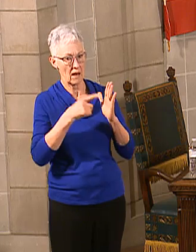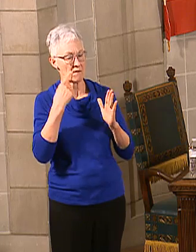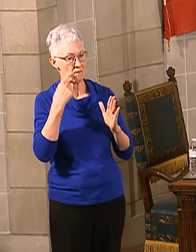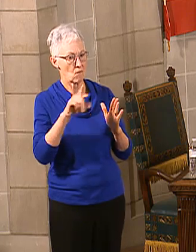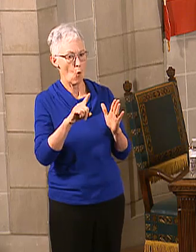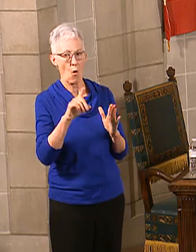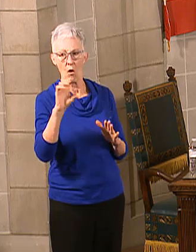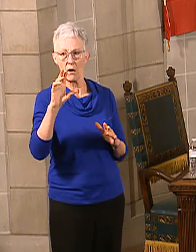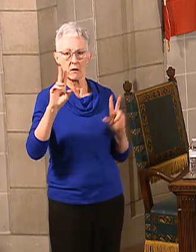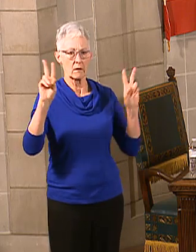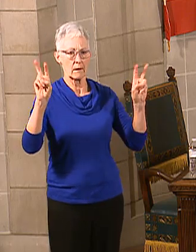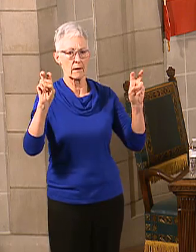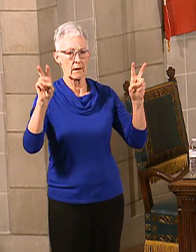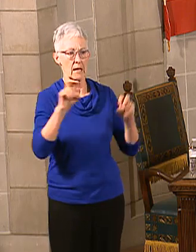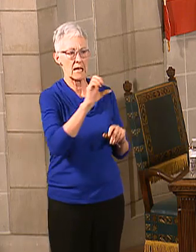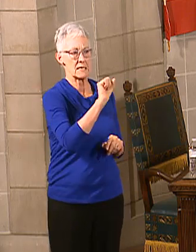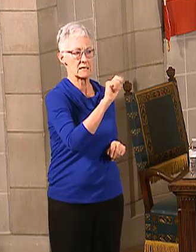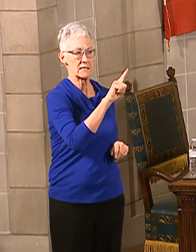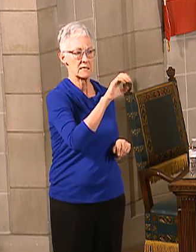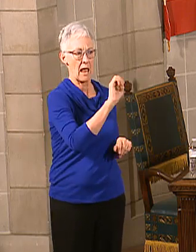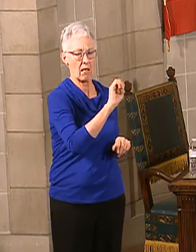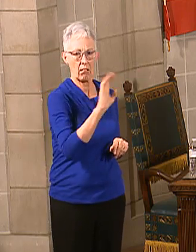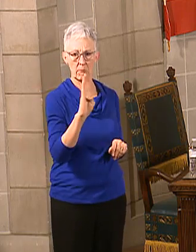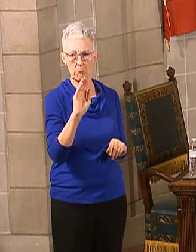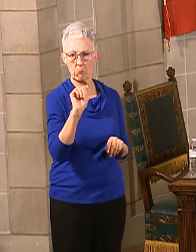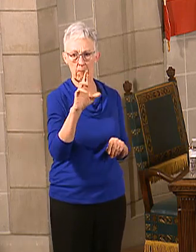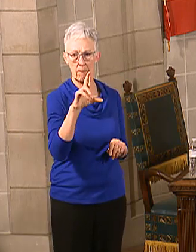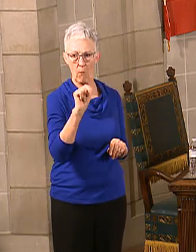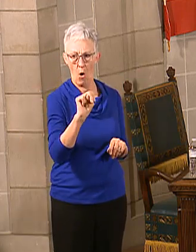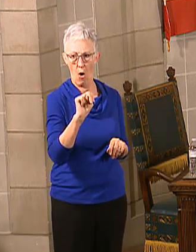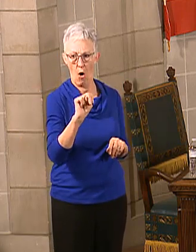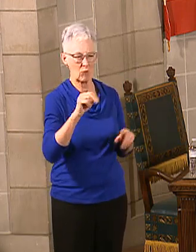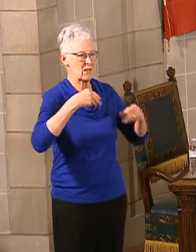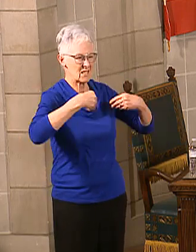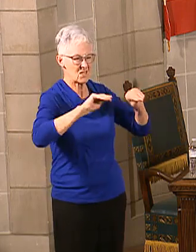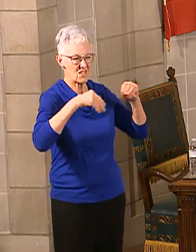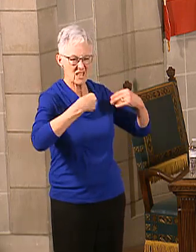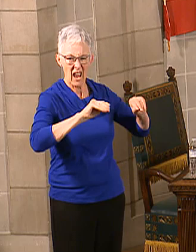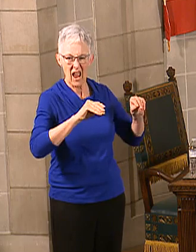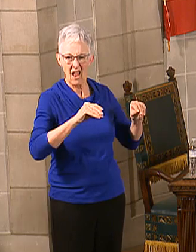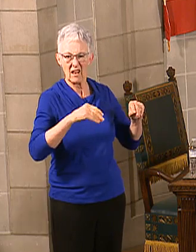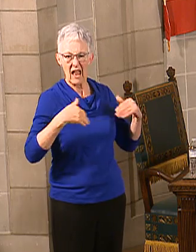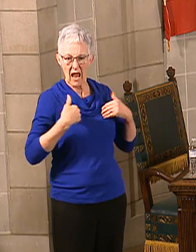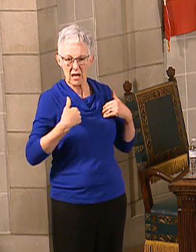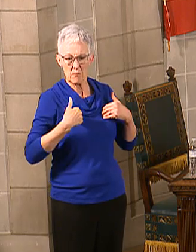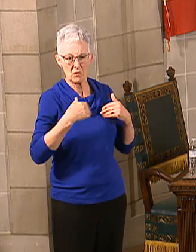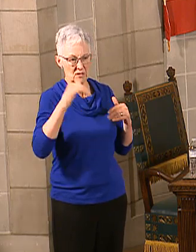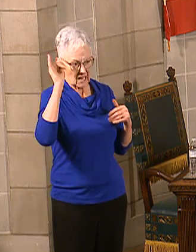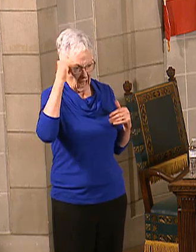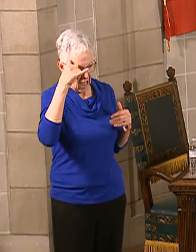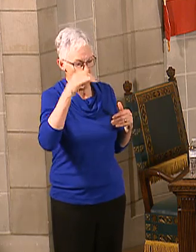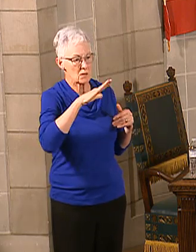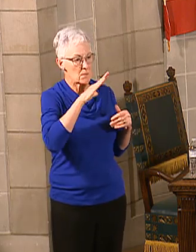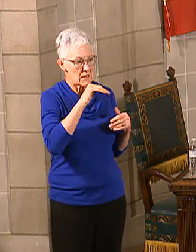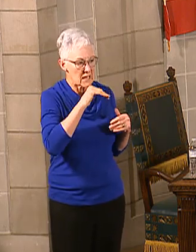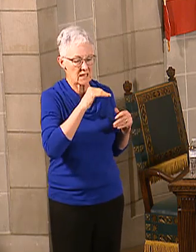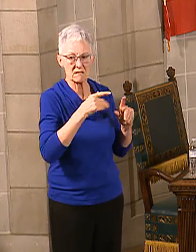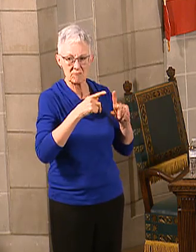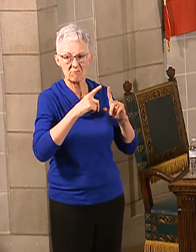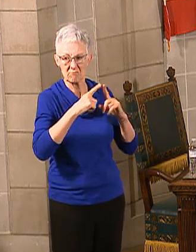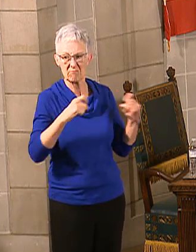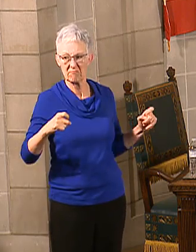have to continue to practice the same social distancing we're expecting every other business is doing, just like we talked about with Kathy and the